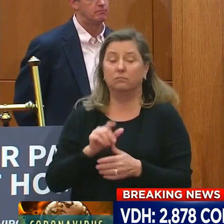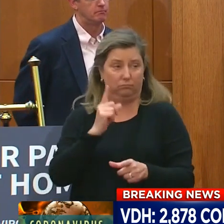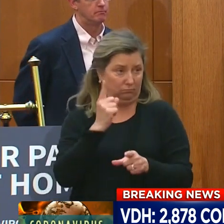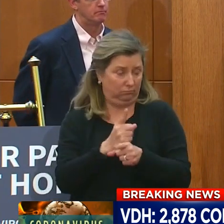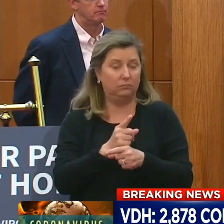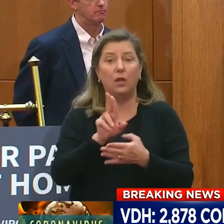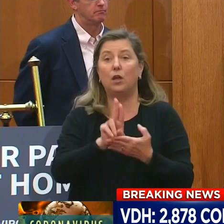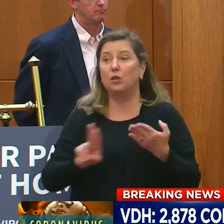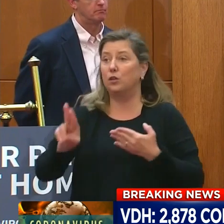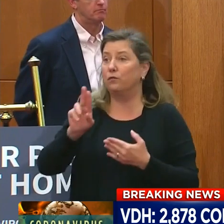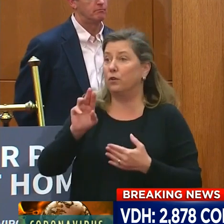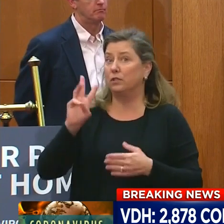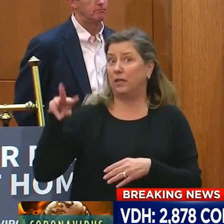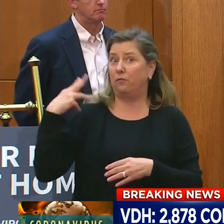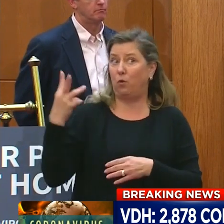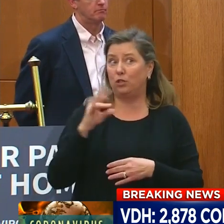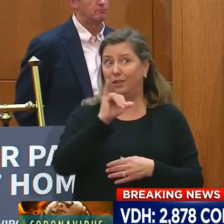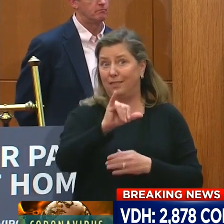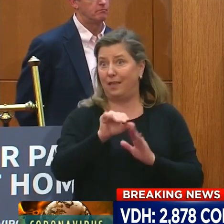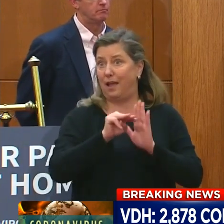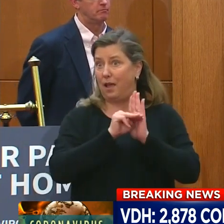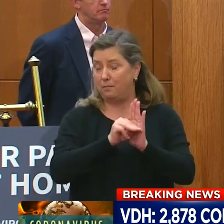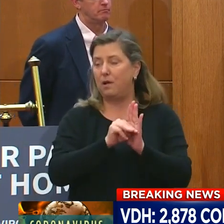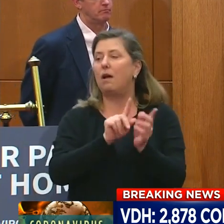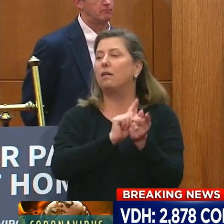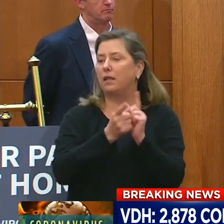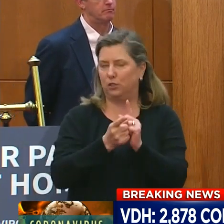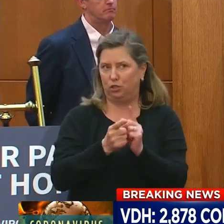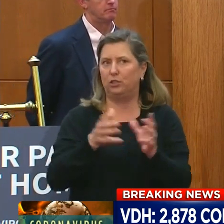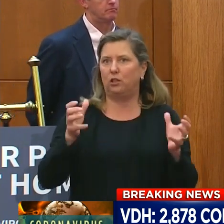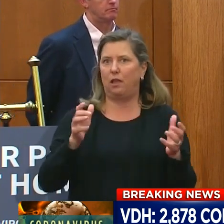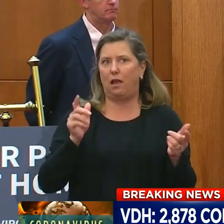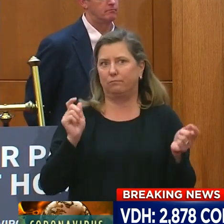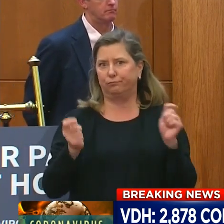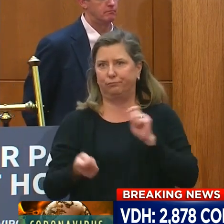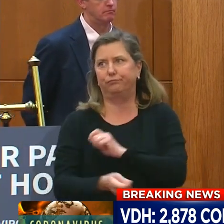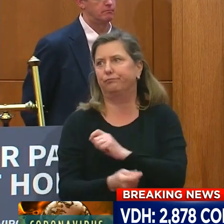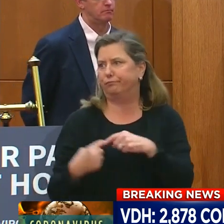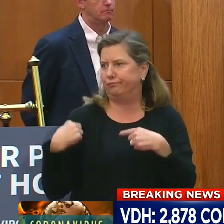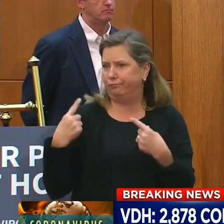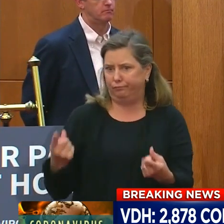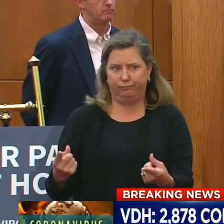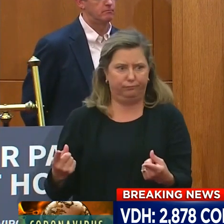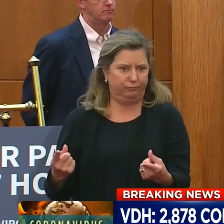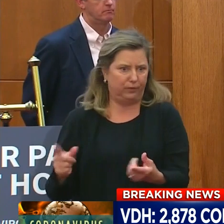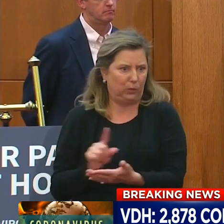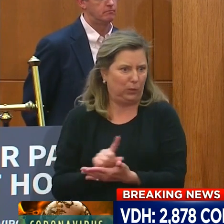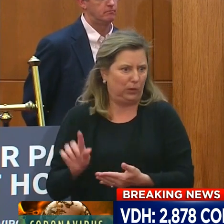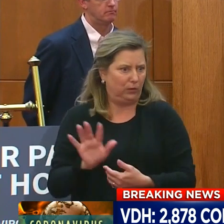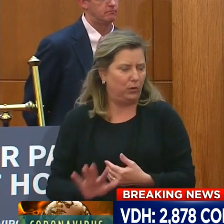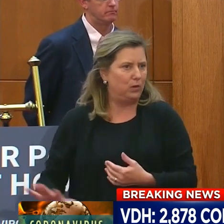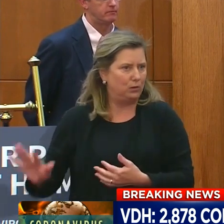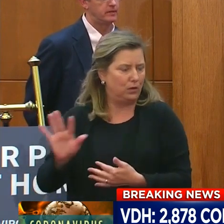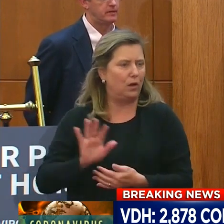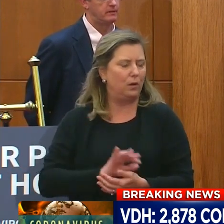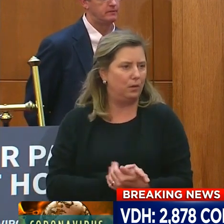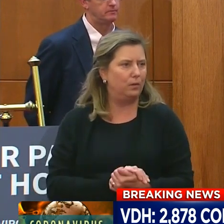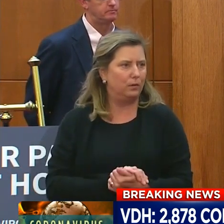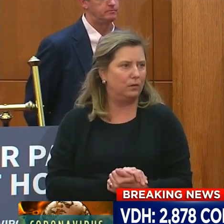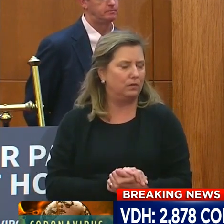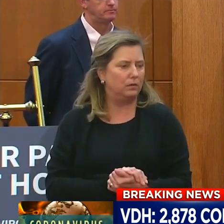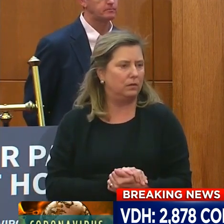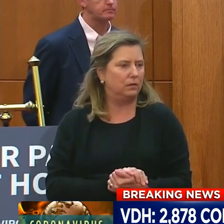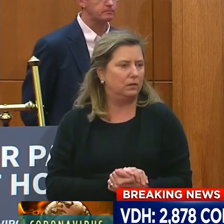Washington model has changed a good deal since the last week or so. We